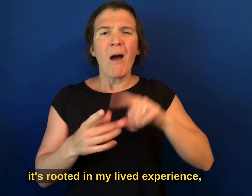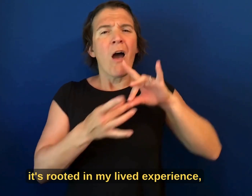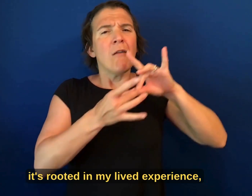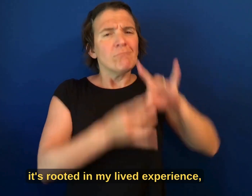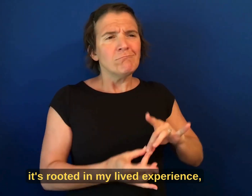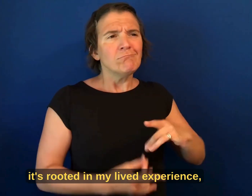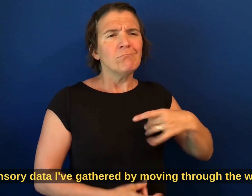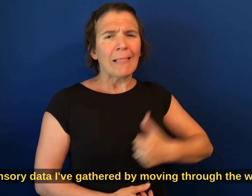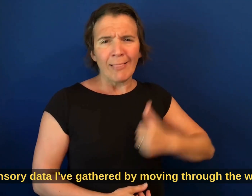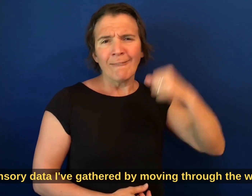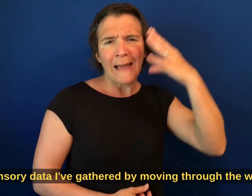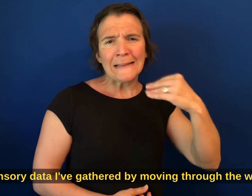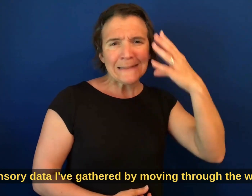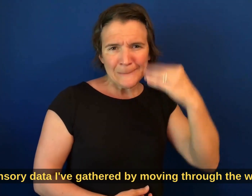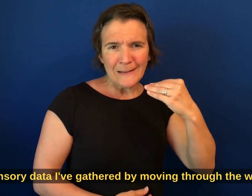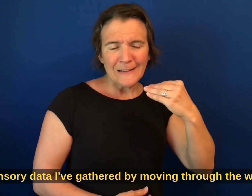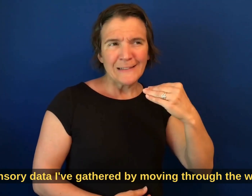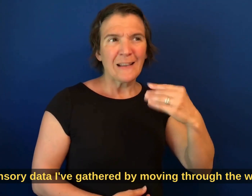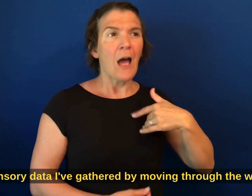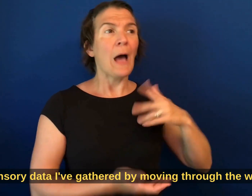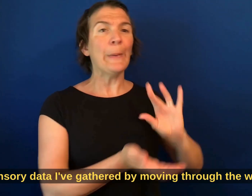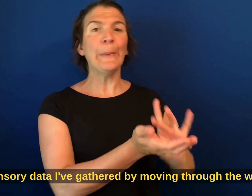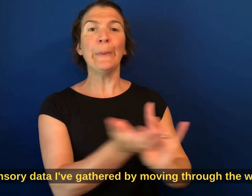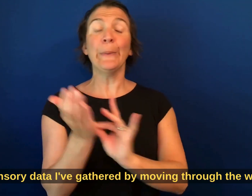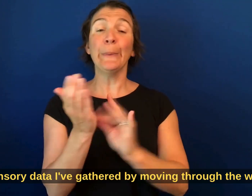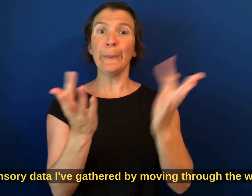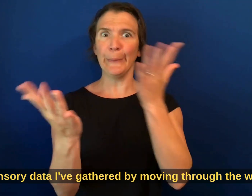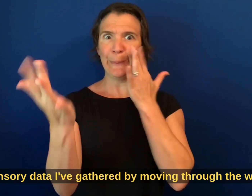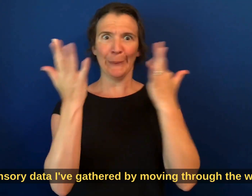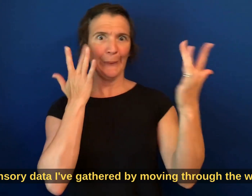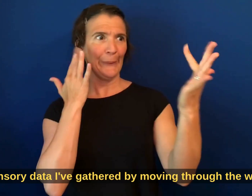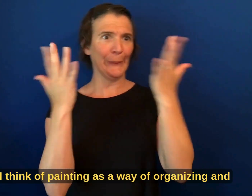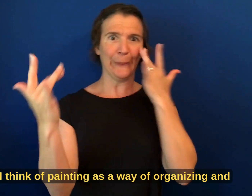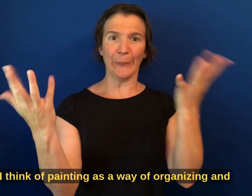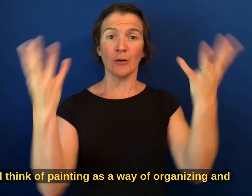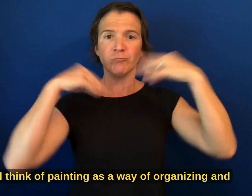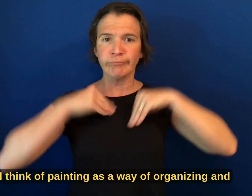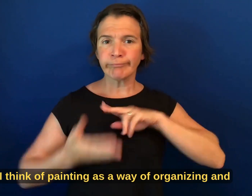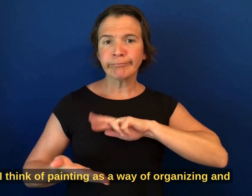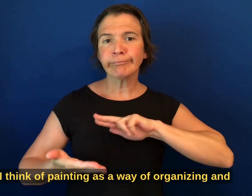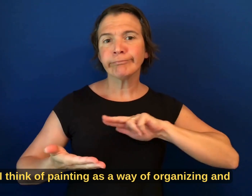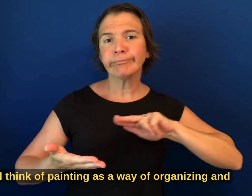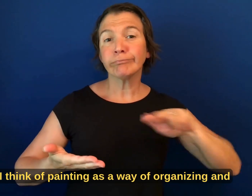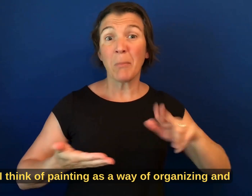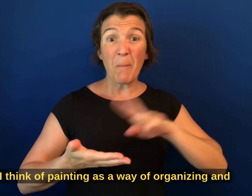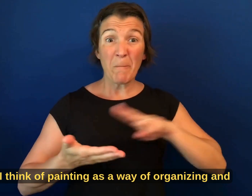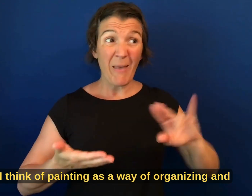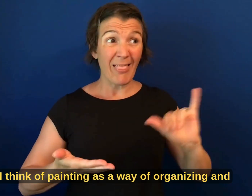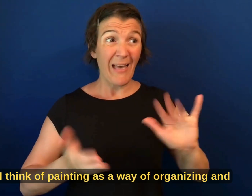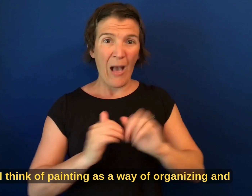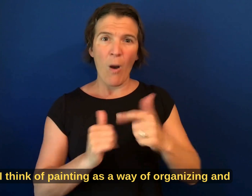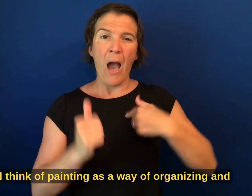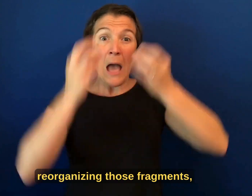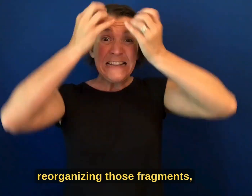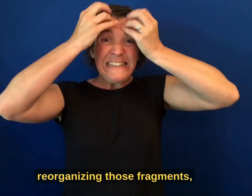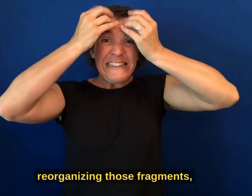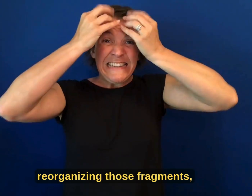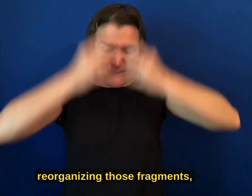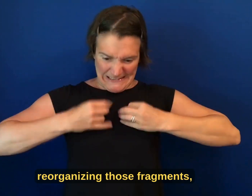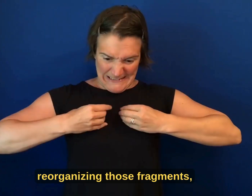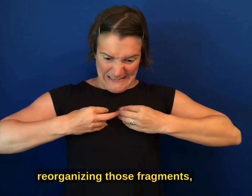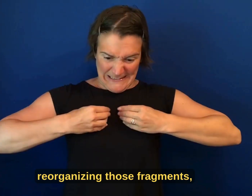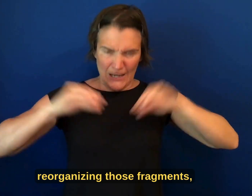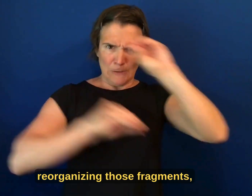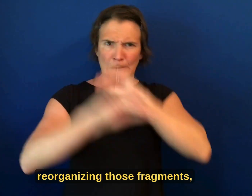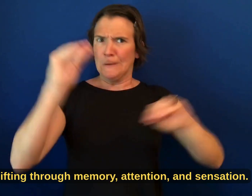my lived experience, in the sensory data I've gathered by moving through the world. I think of painting as a way of organizing and